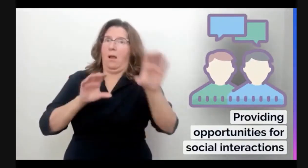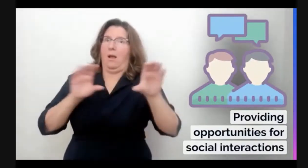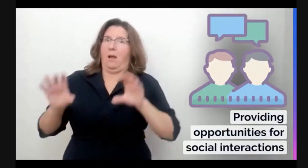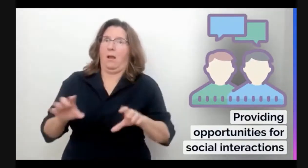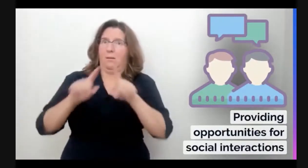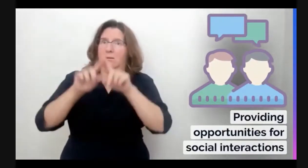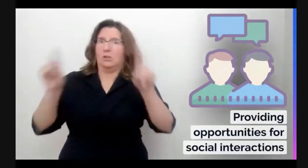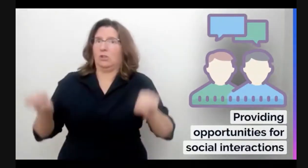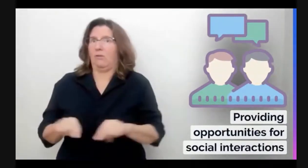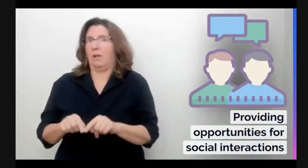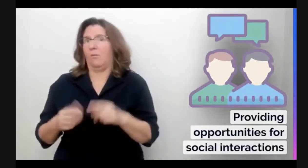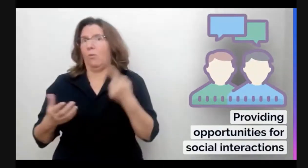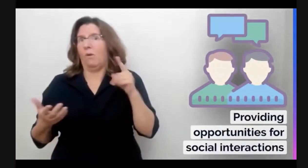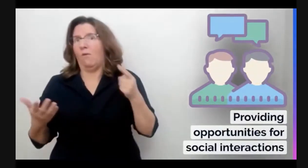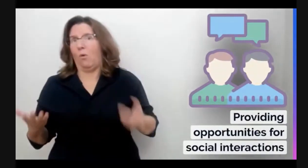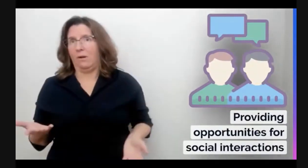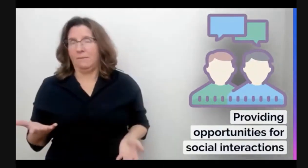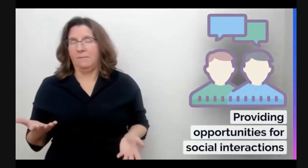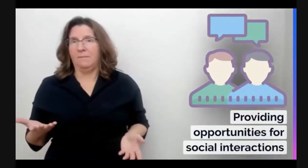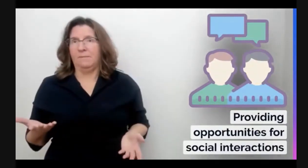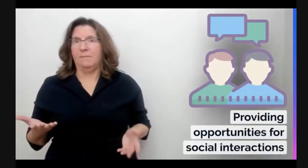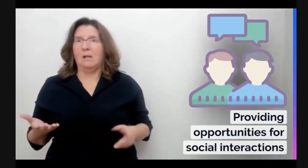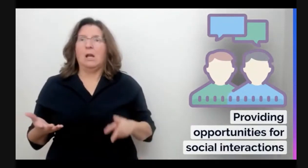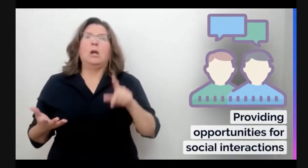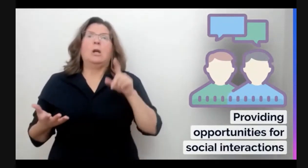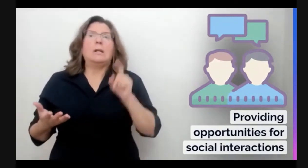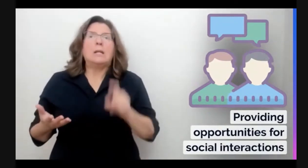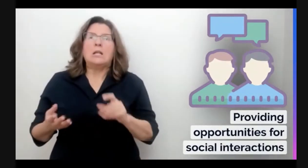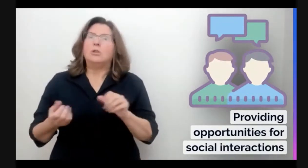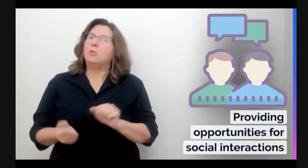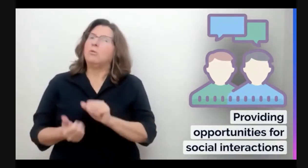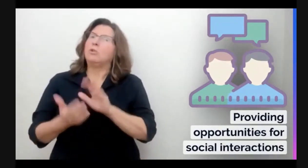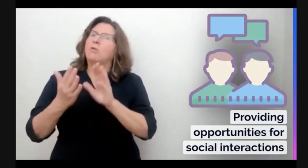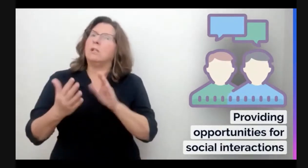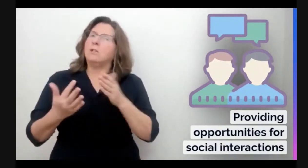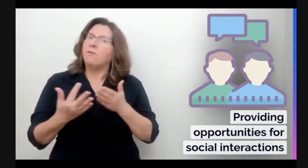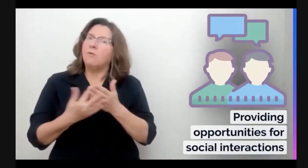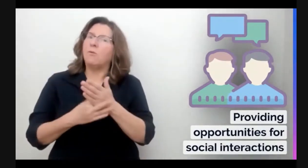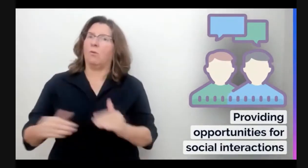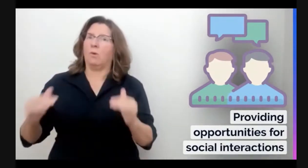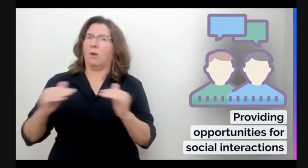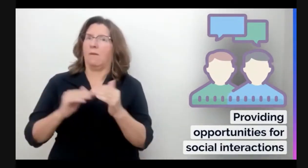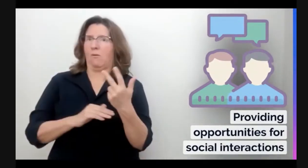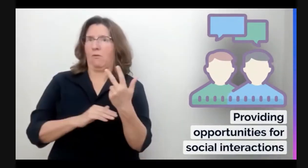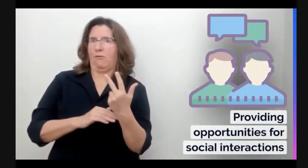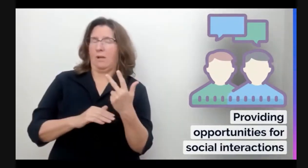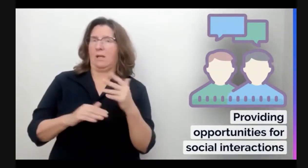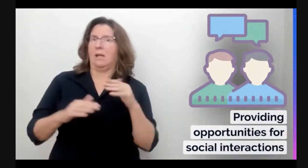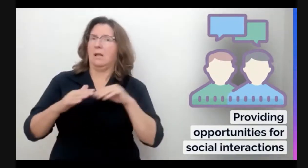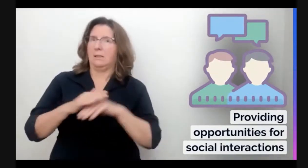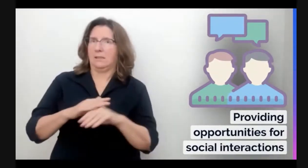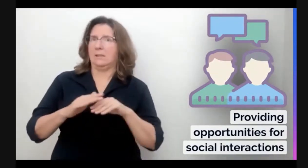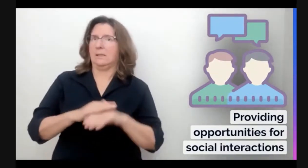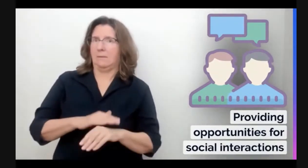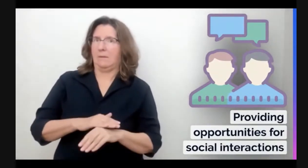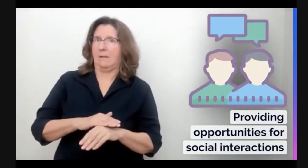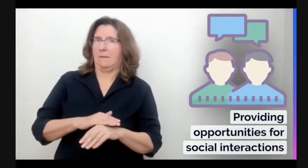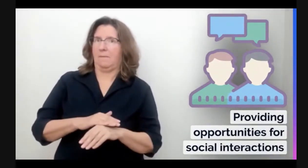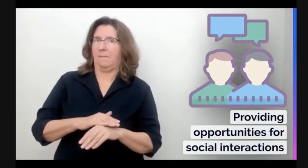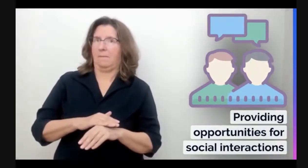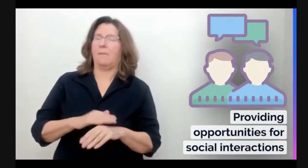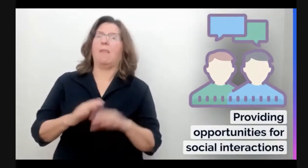understand. So why go to the effort? Level 3 accessibility is where these needs can be addressed, providing the